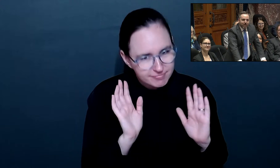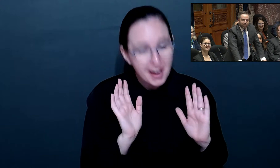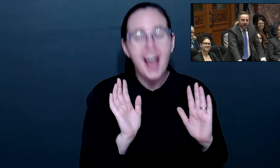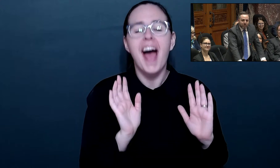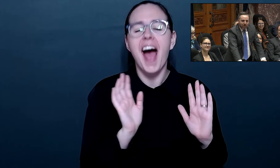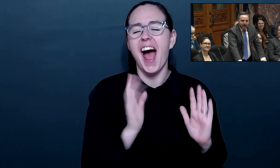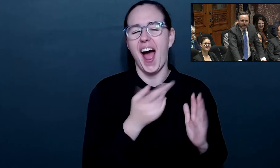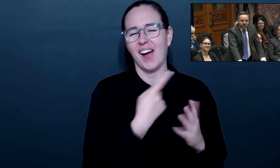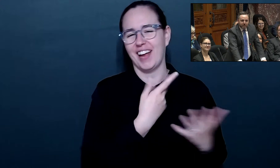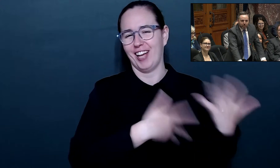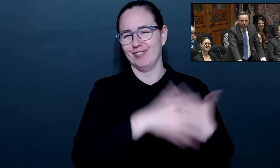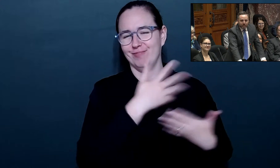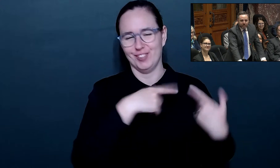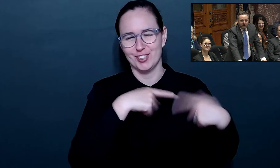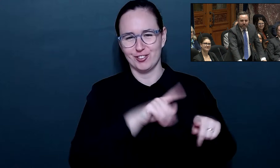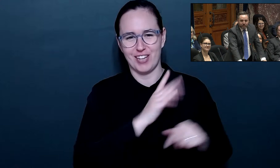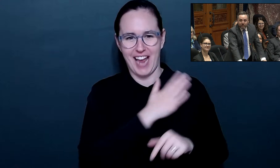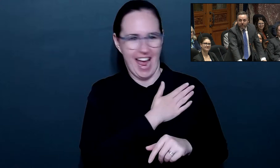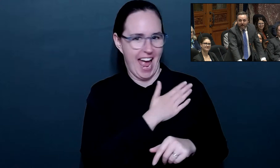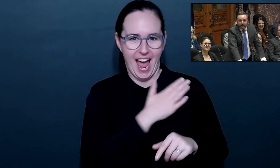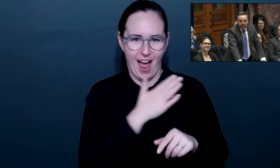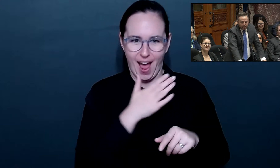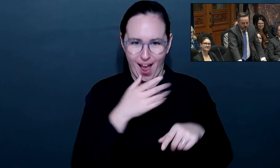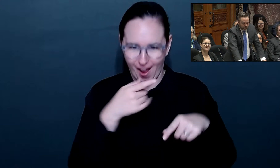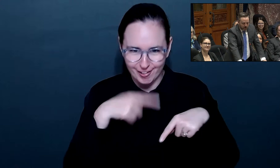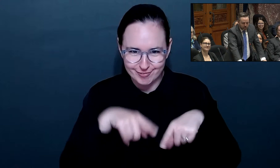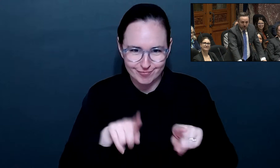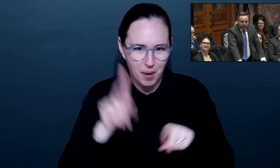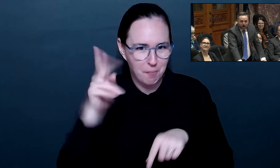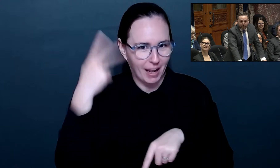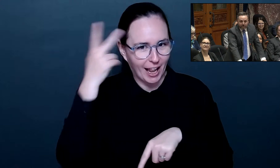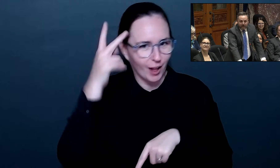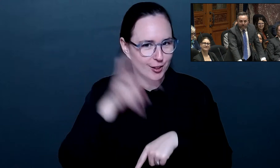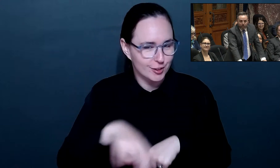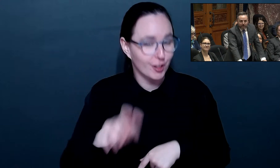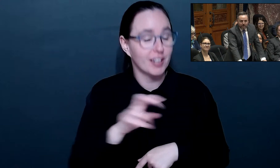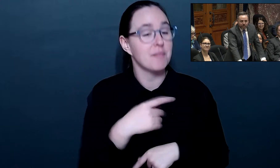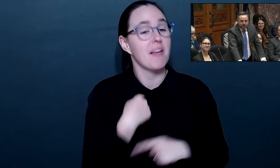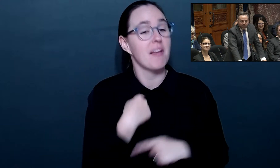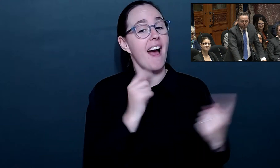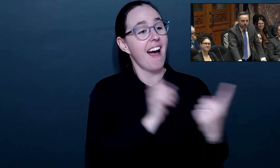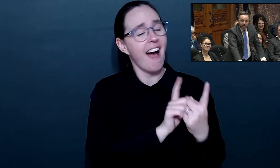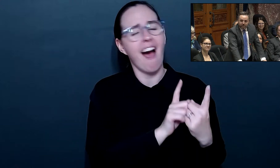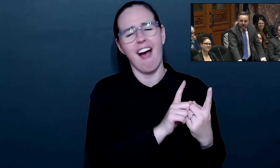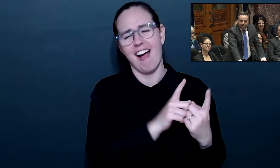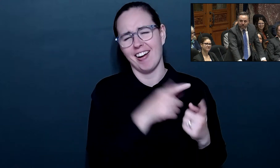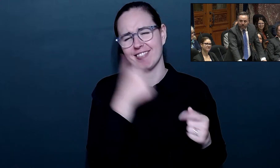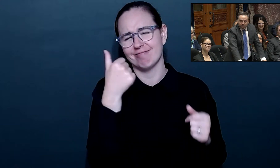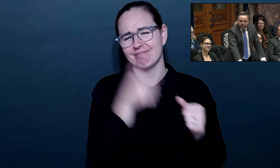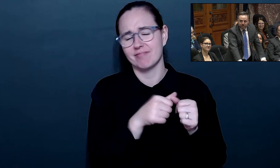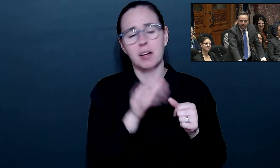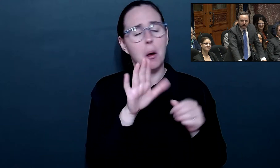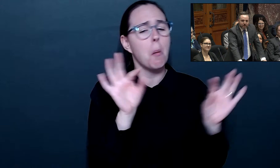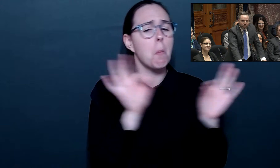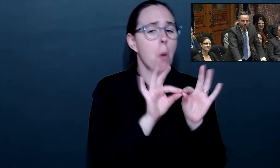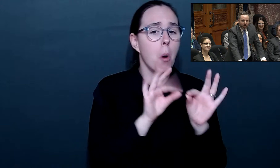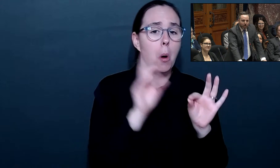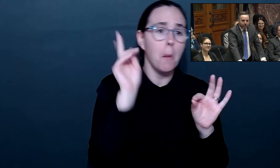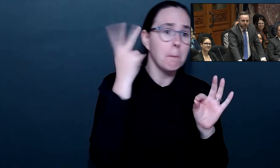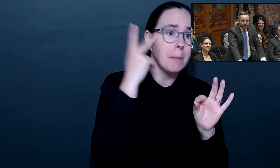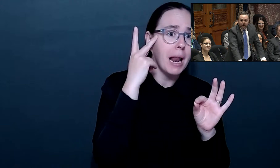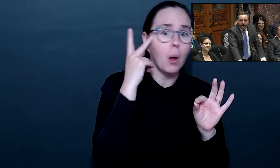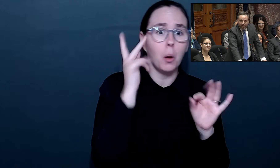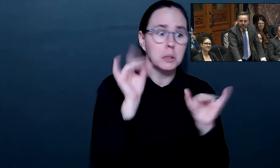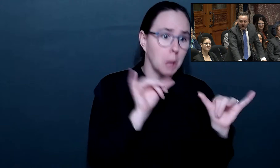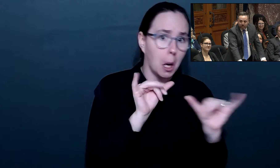or Melody, I'm reminded of the importance of collegiality across party lines and the recognition that although this is an adversarial system, we are